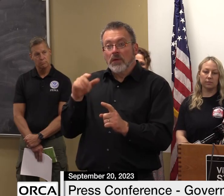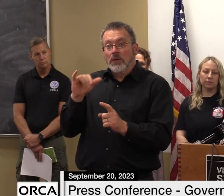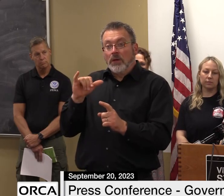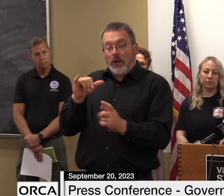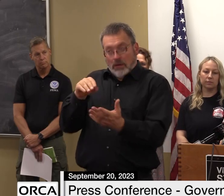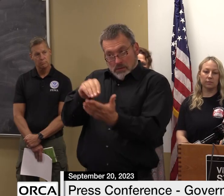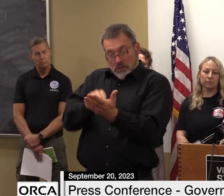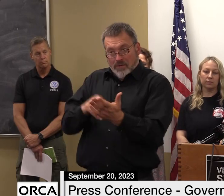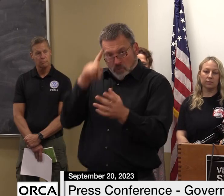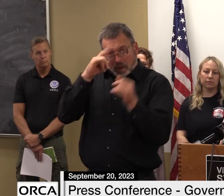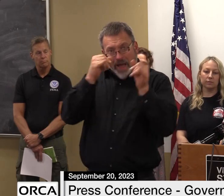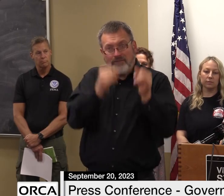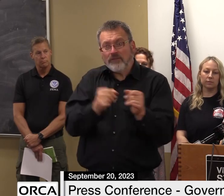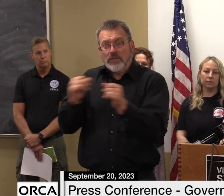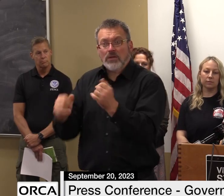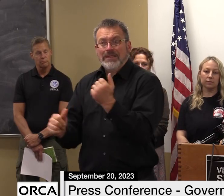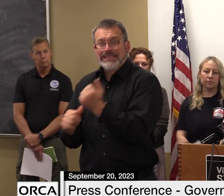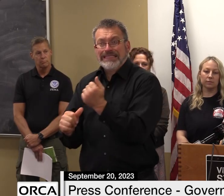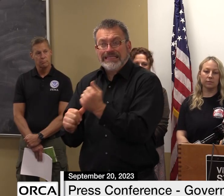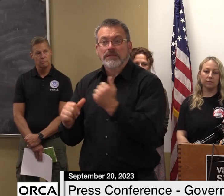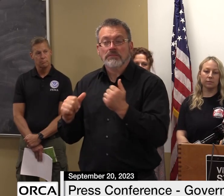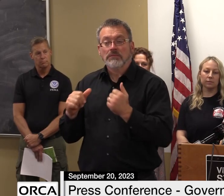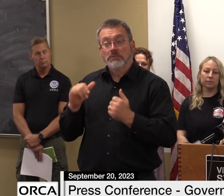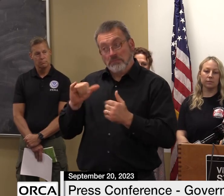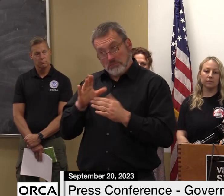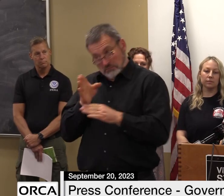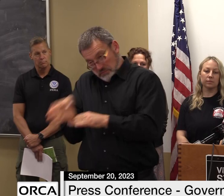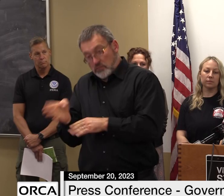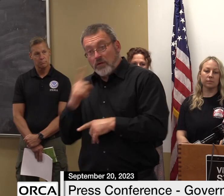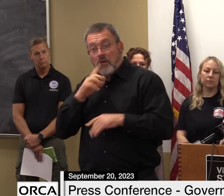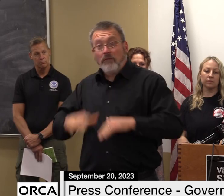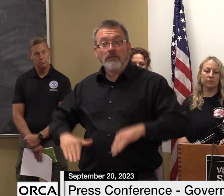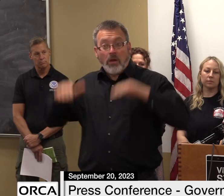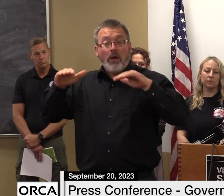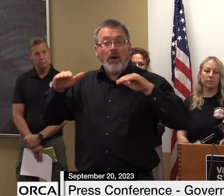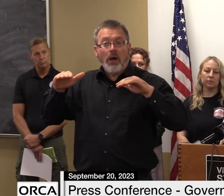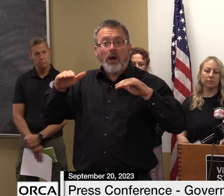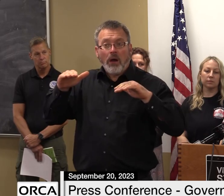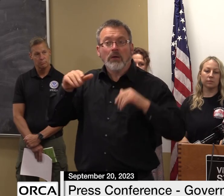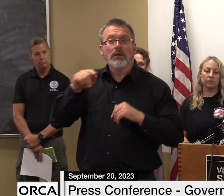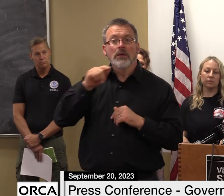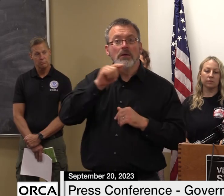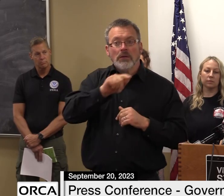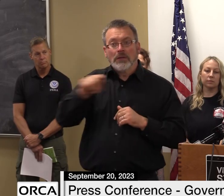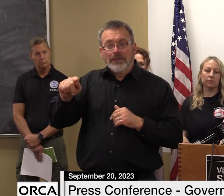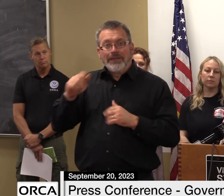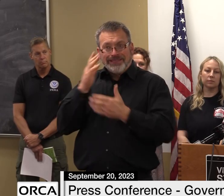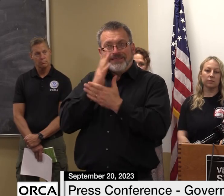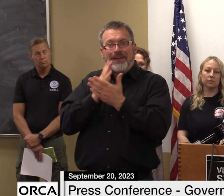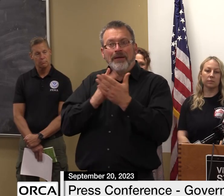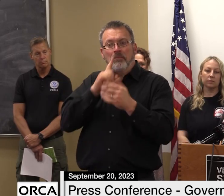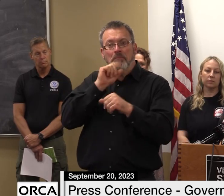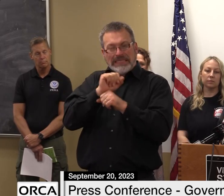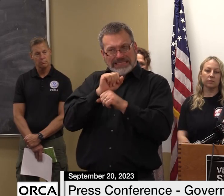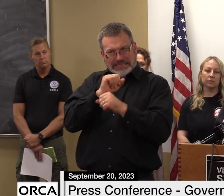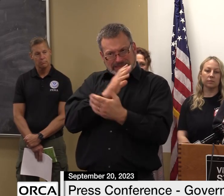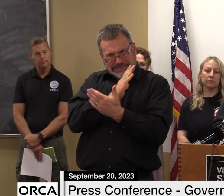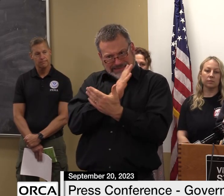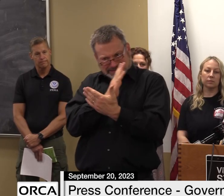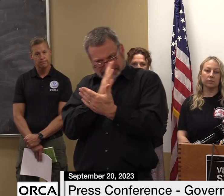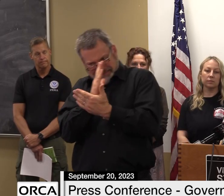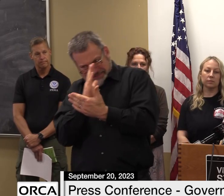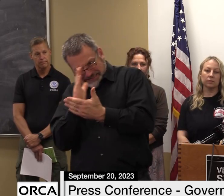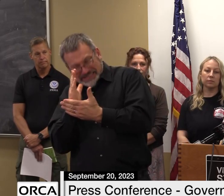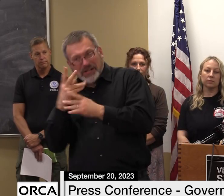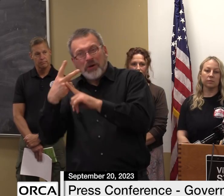an award shortly after the flood, some of you may be coming up on the end of your 60-day appeal window. I would encourage you